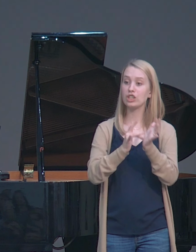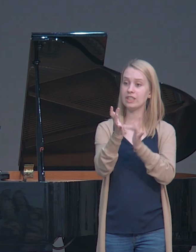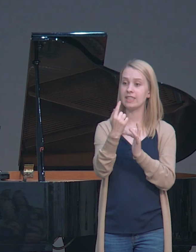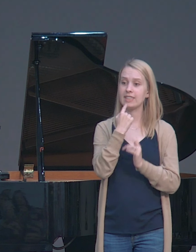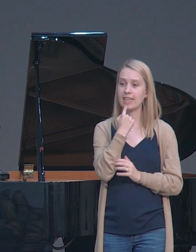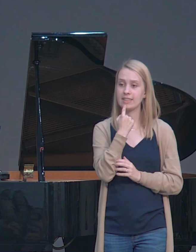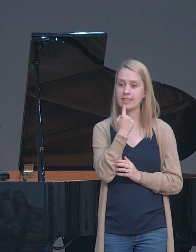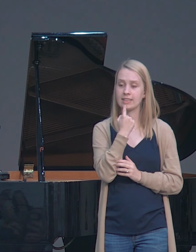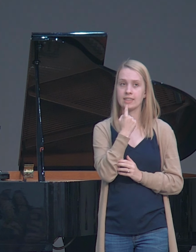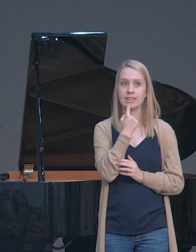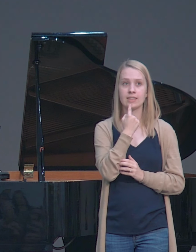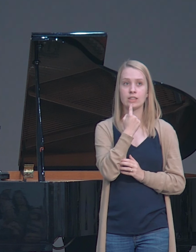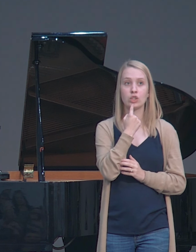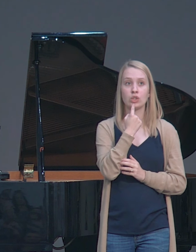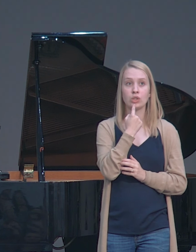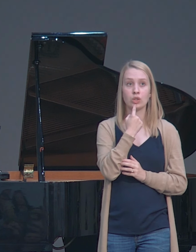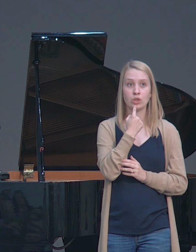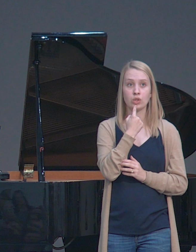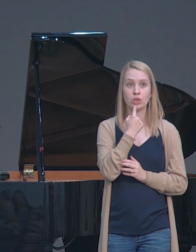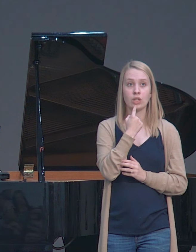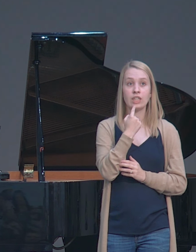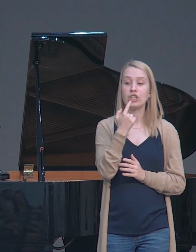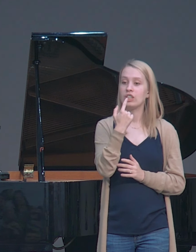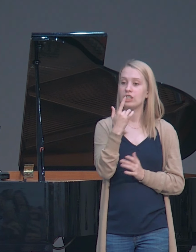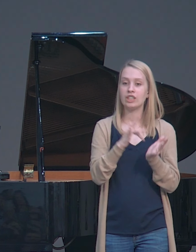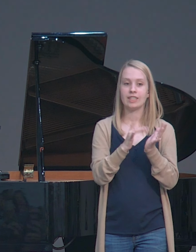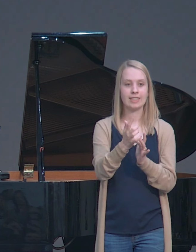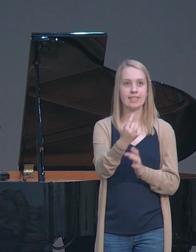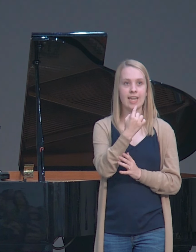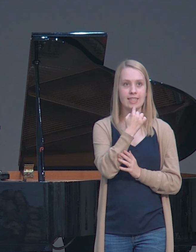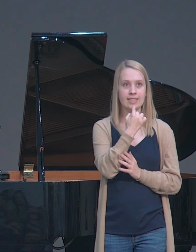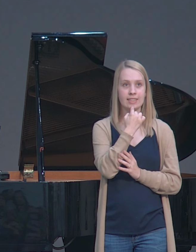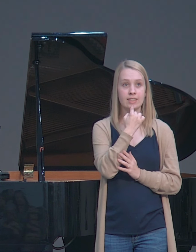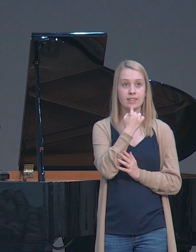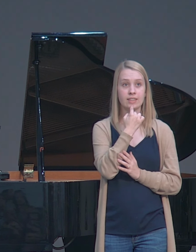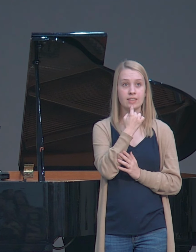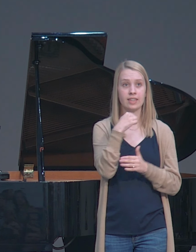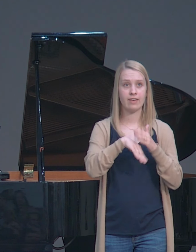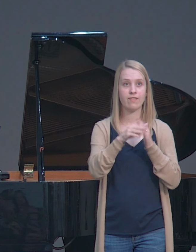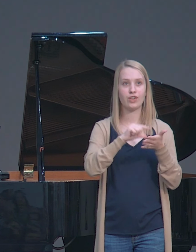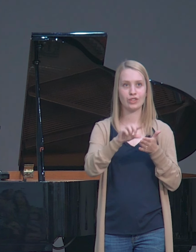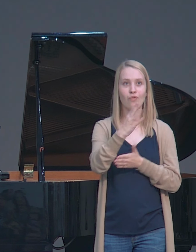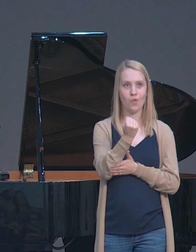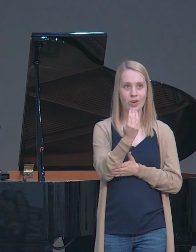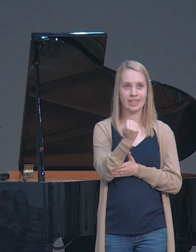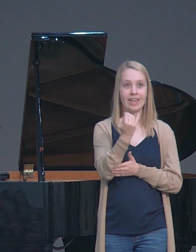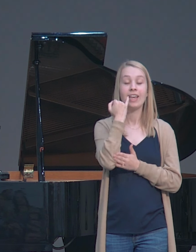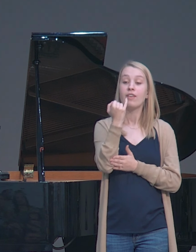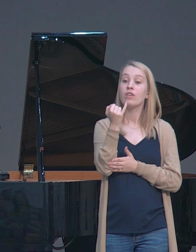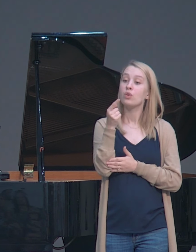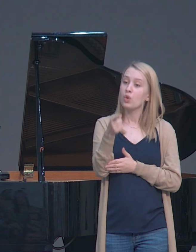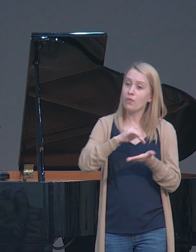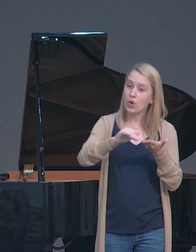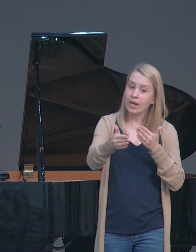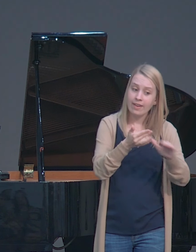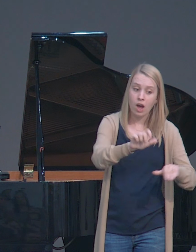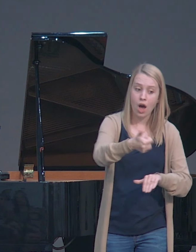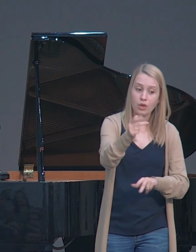doesn't tell us that we have permission to judge. Instead, he says in verse 14, for if you forgive others